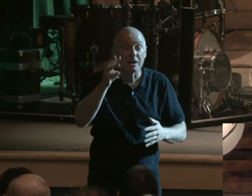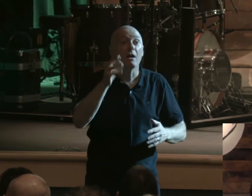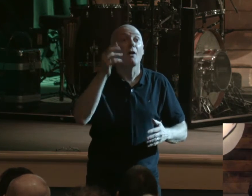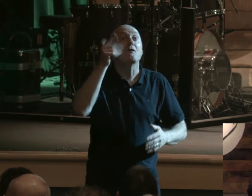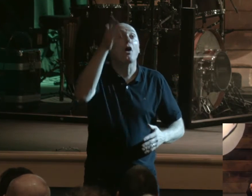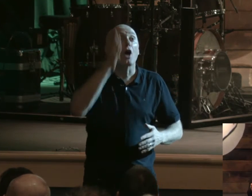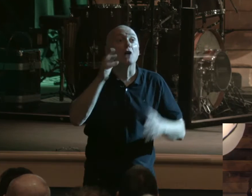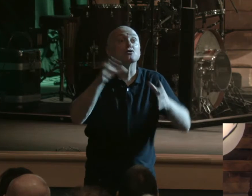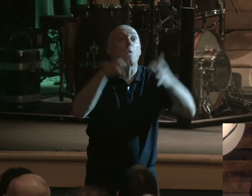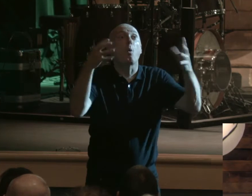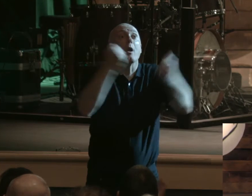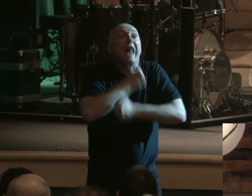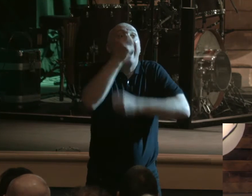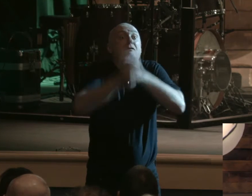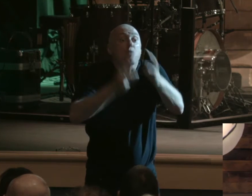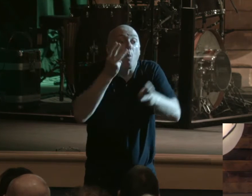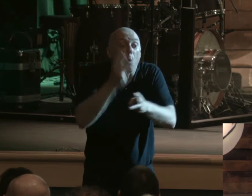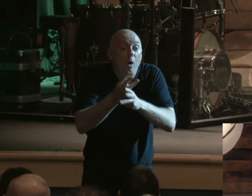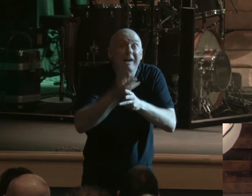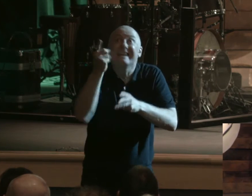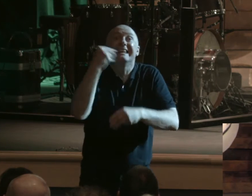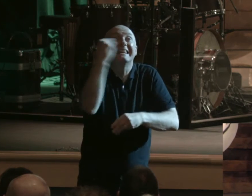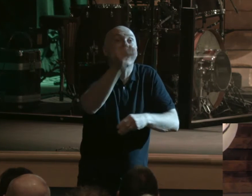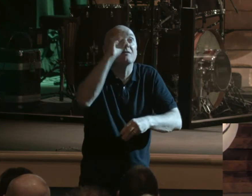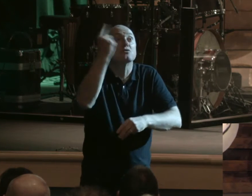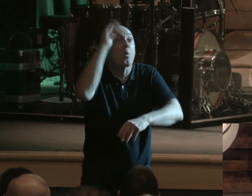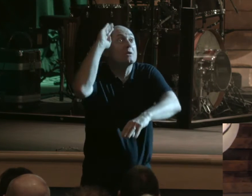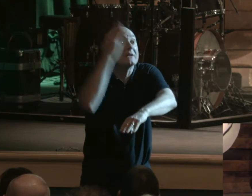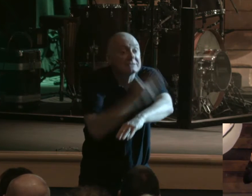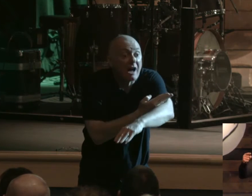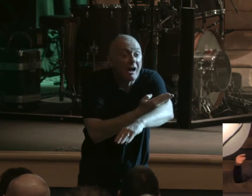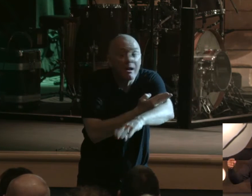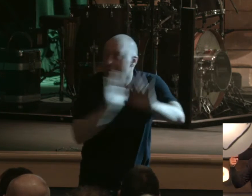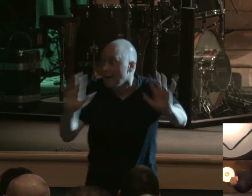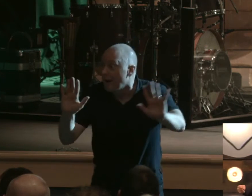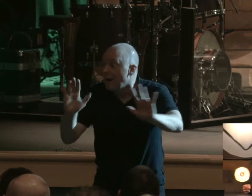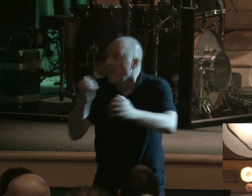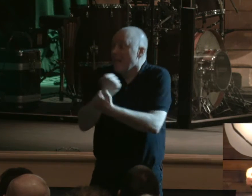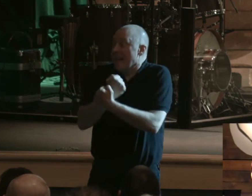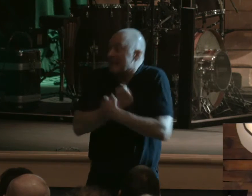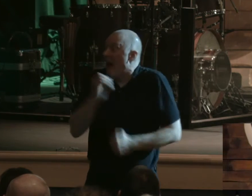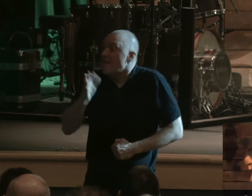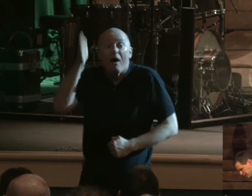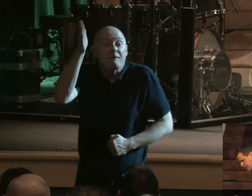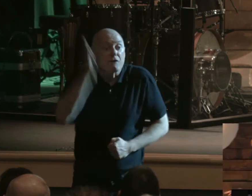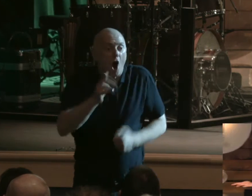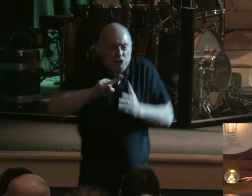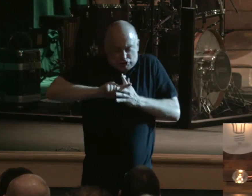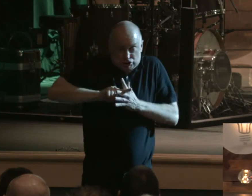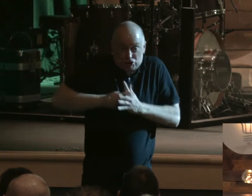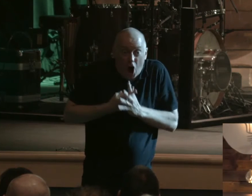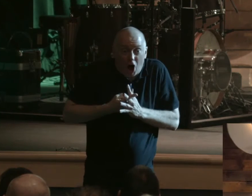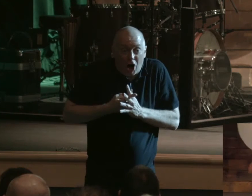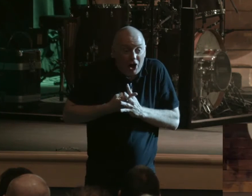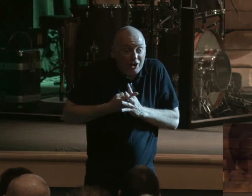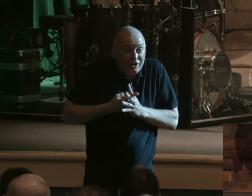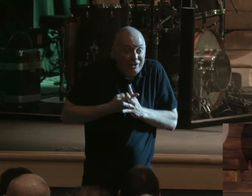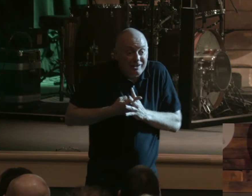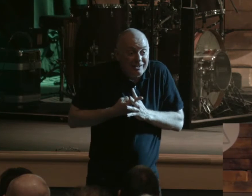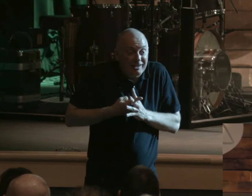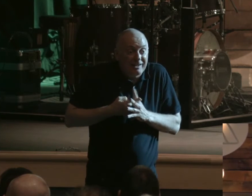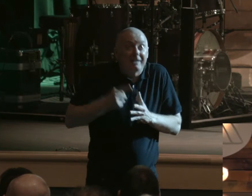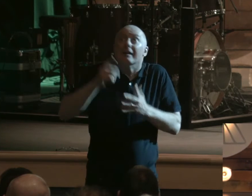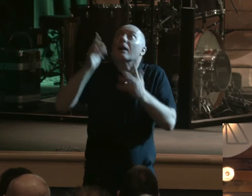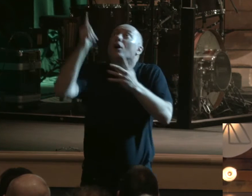God so loved the world, he gave his only Son. The love of God initiated the gospel of the Son of